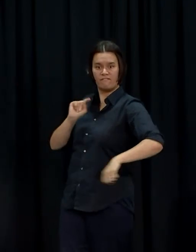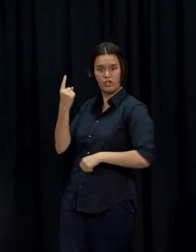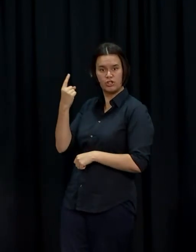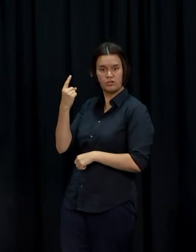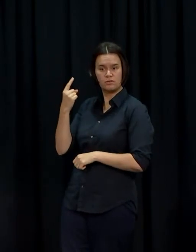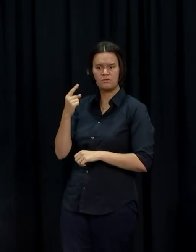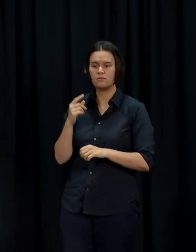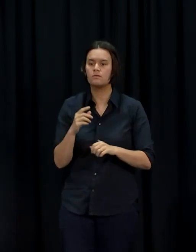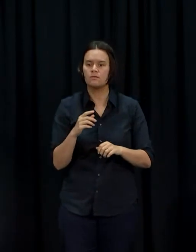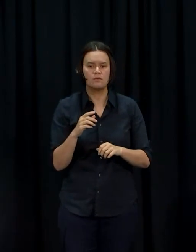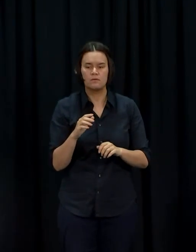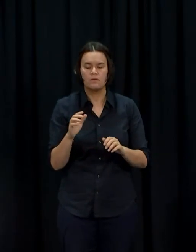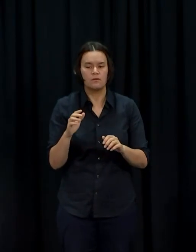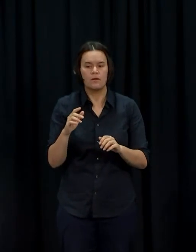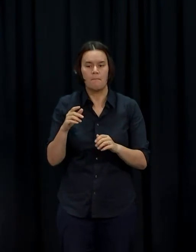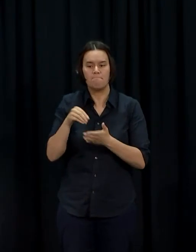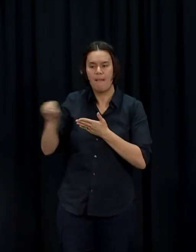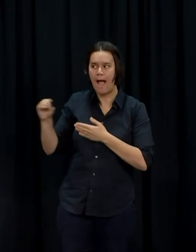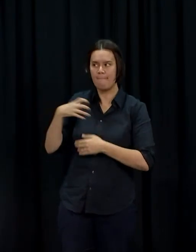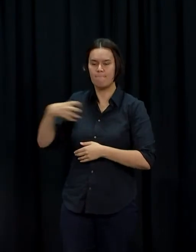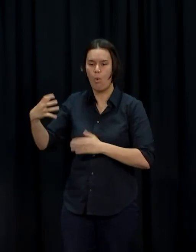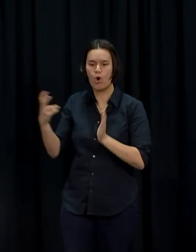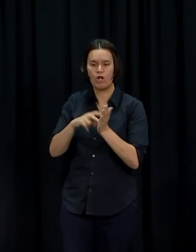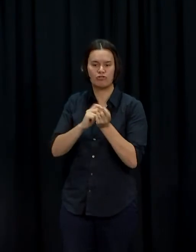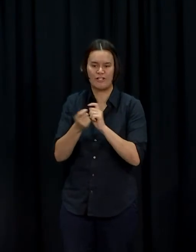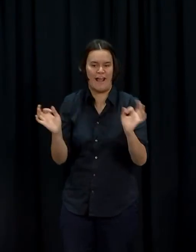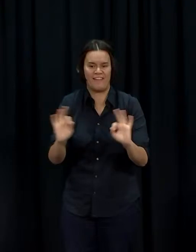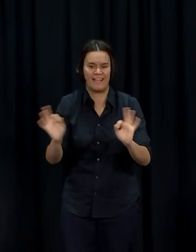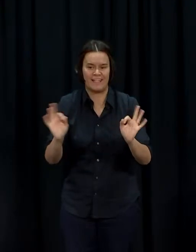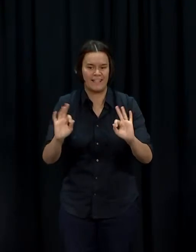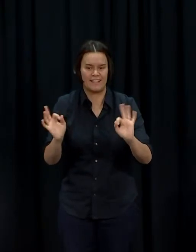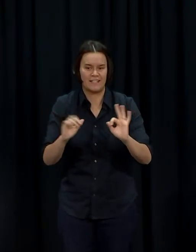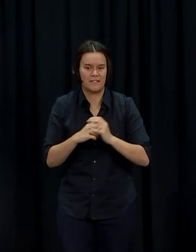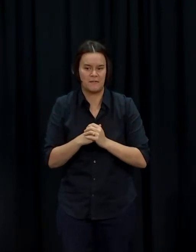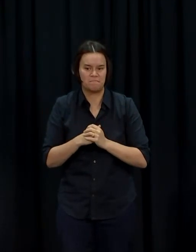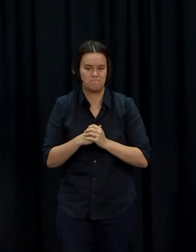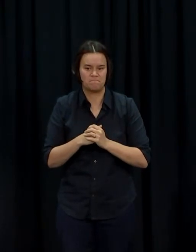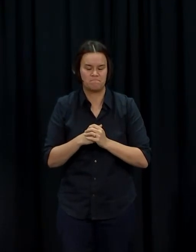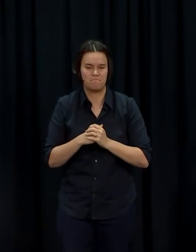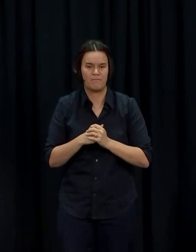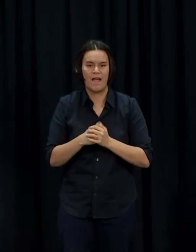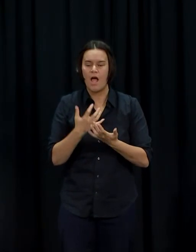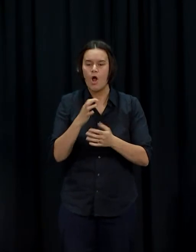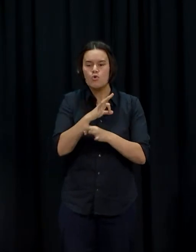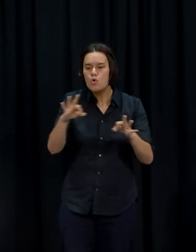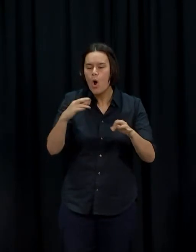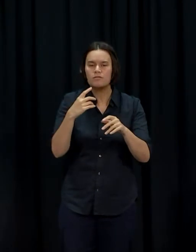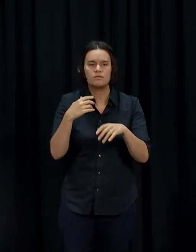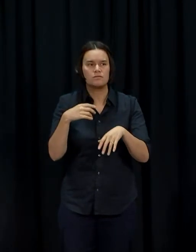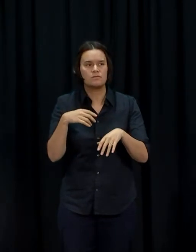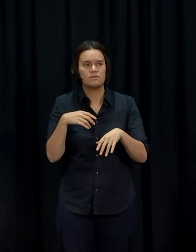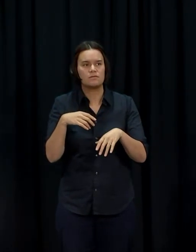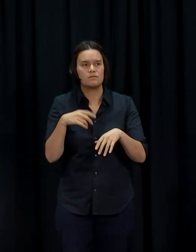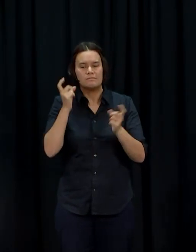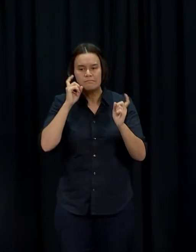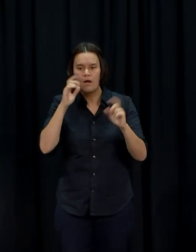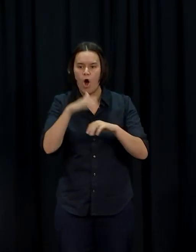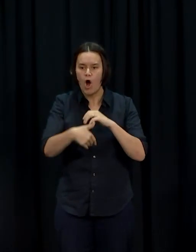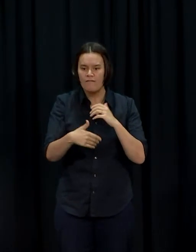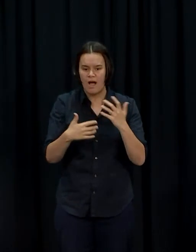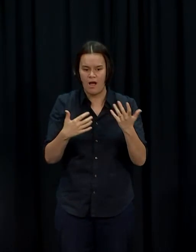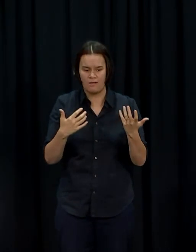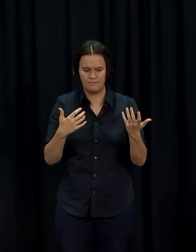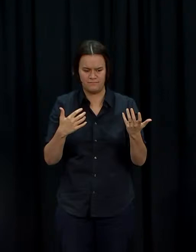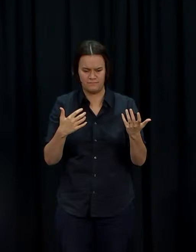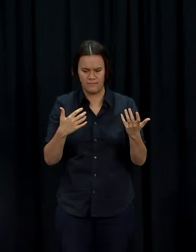issue, the challenge here is not the size of the orders that anyone has in. It's getting confirmation of the exact amount that